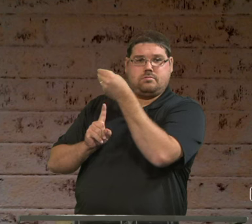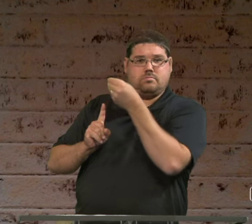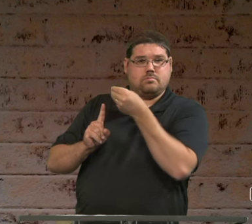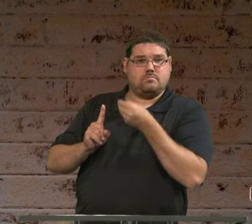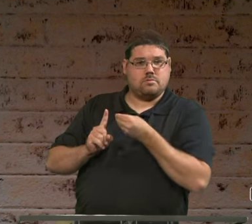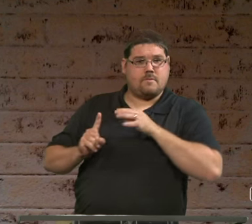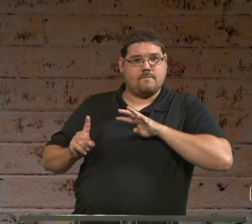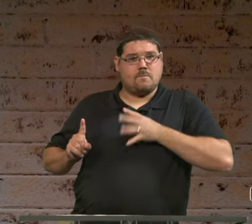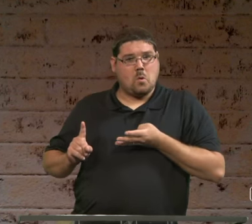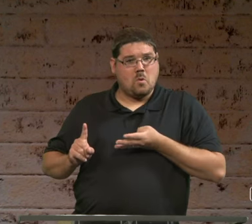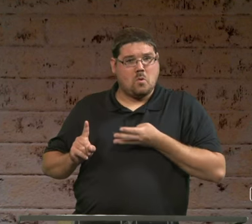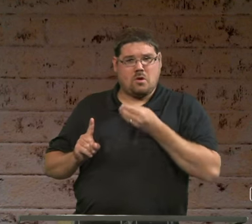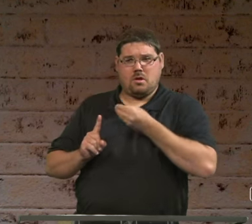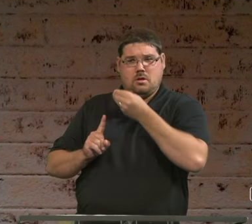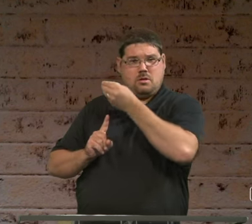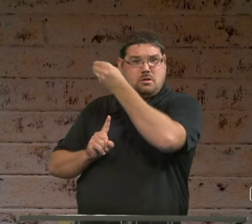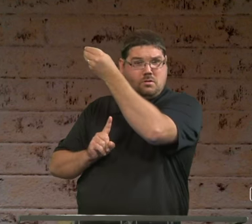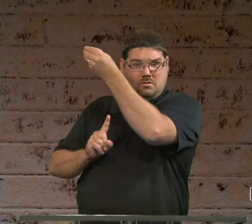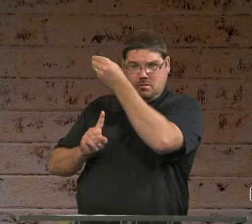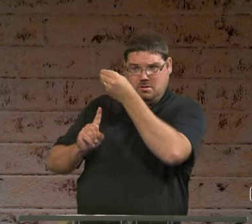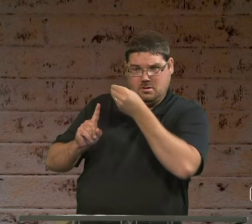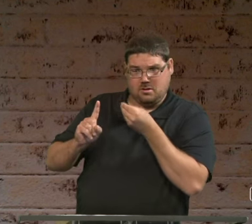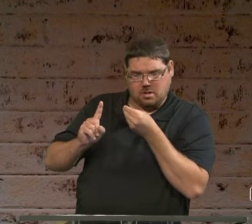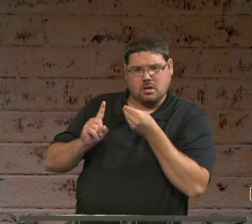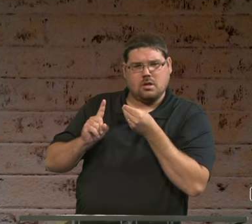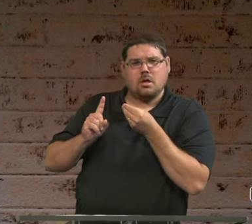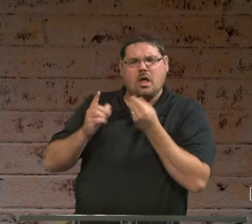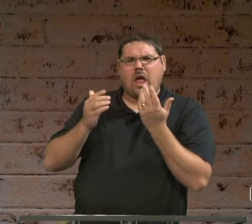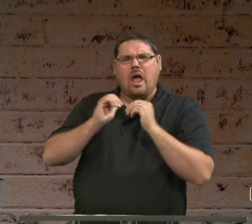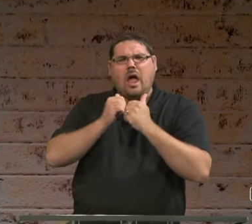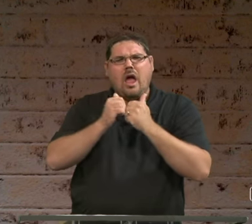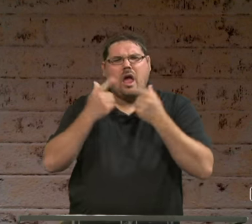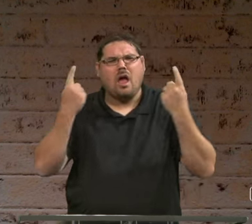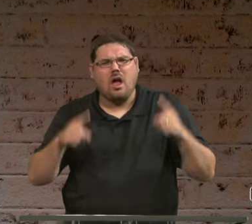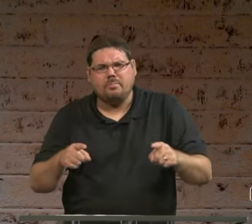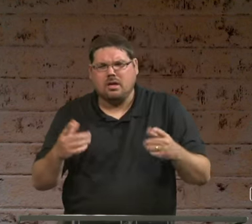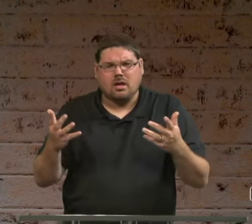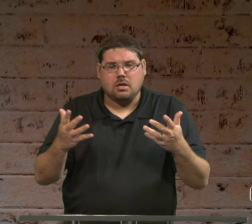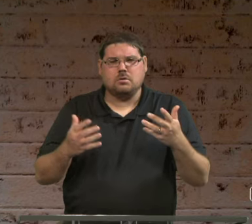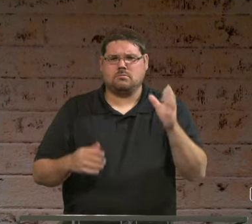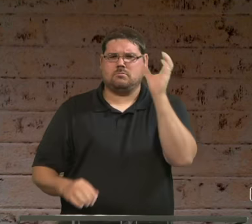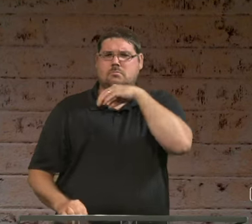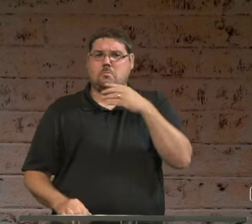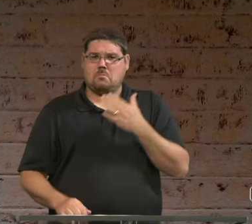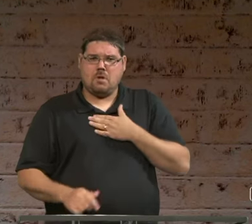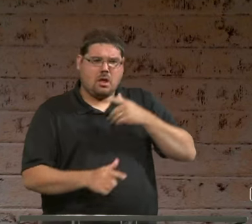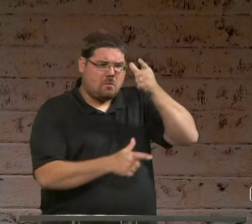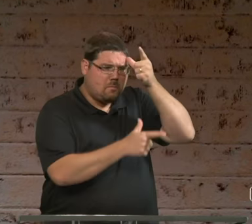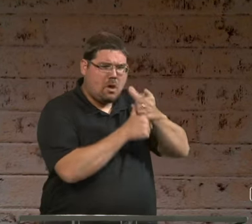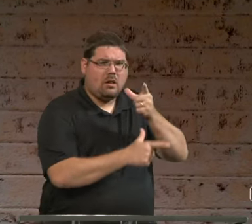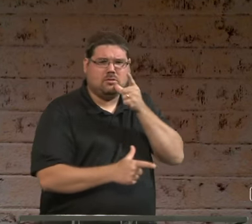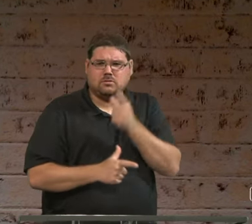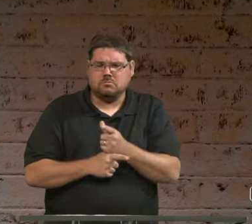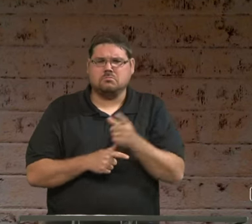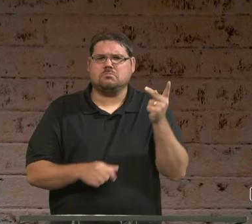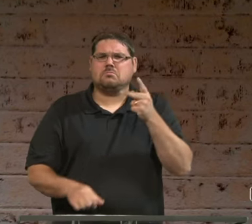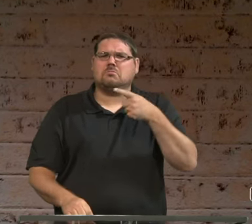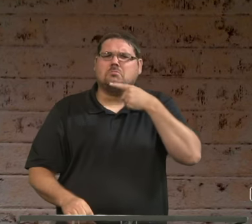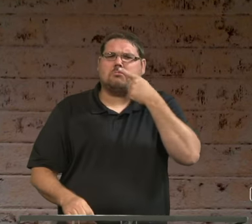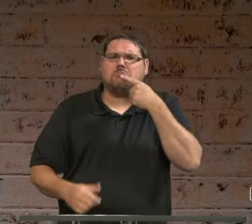I come from a generation on my mother's side, 4 generations of deafness. But then how did it happen? Because I've got a brother and